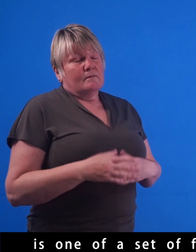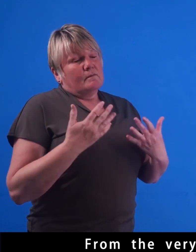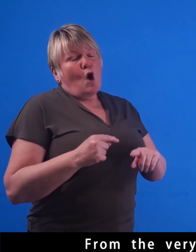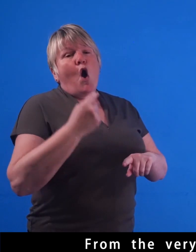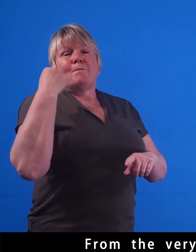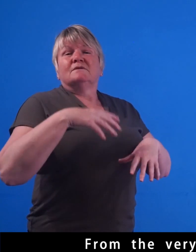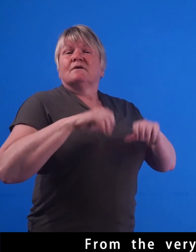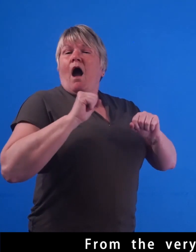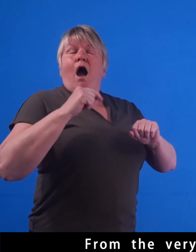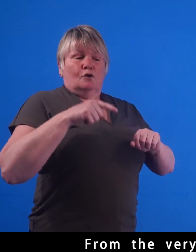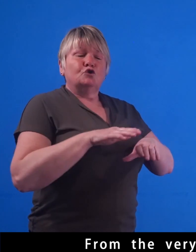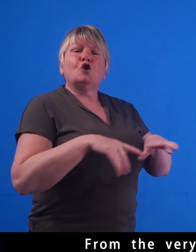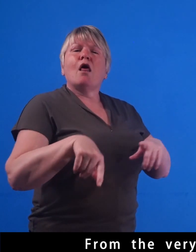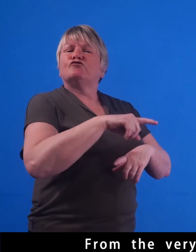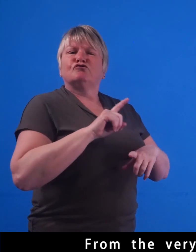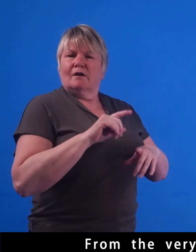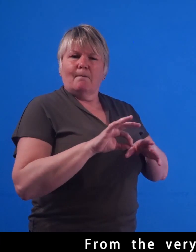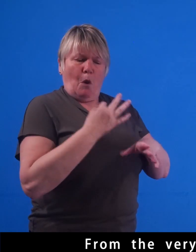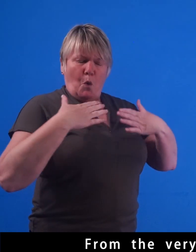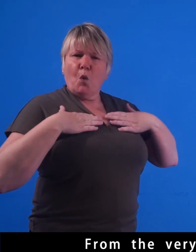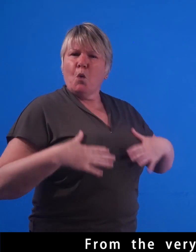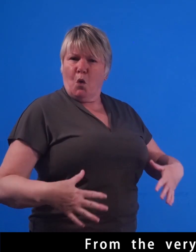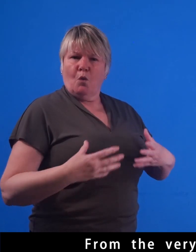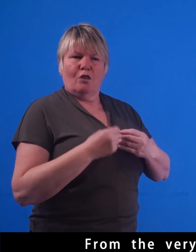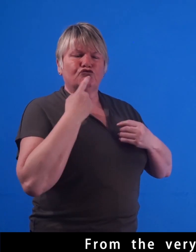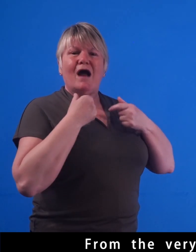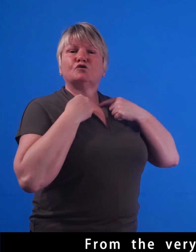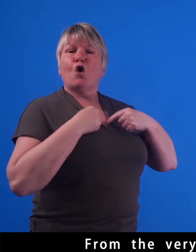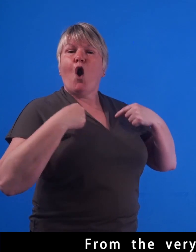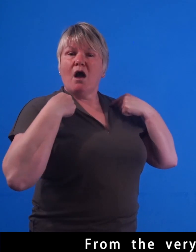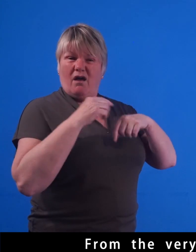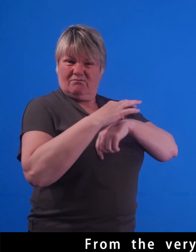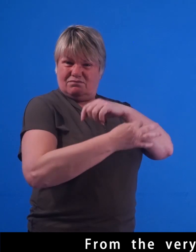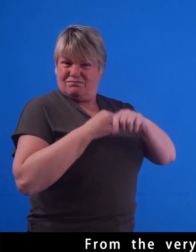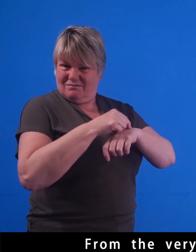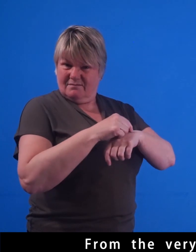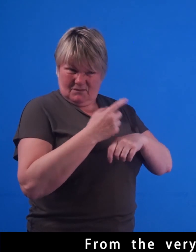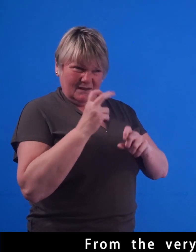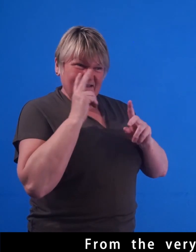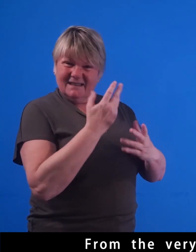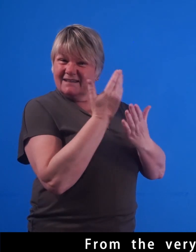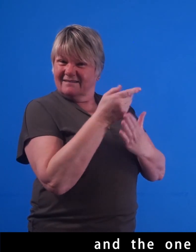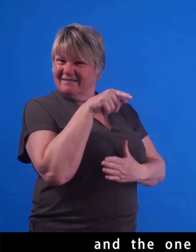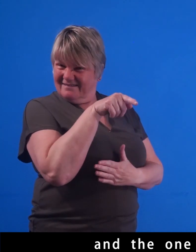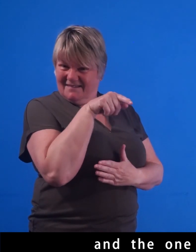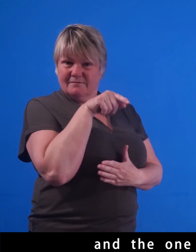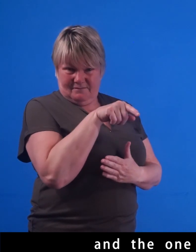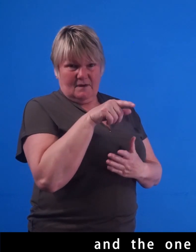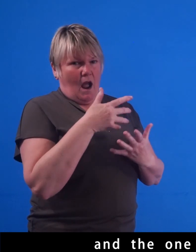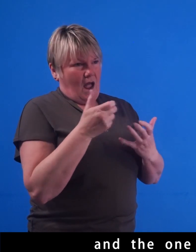From the very beginning, the children wore a blue smock with red collar and cuffs, and the one on